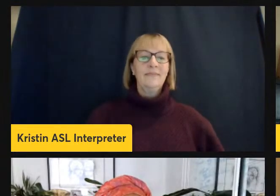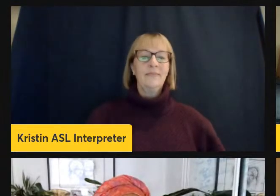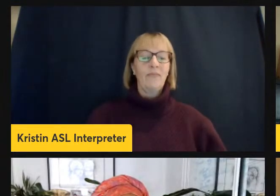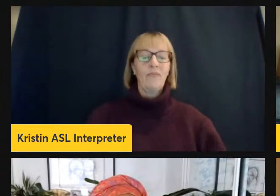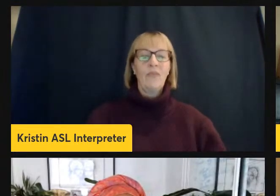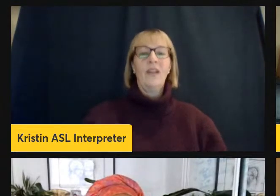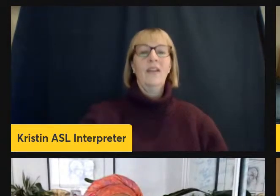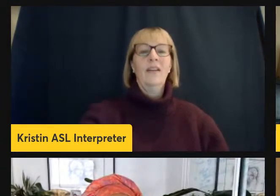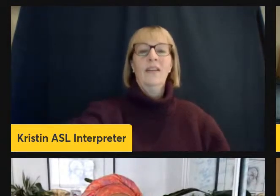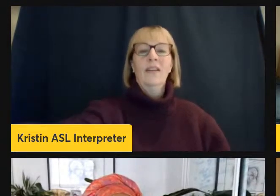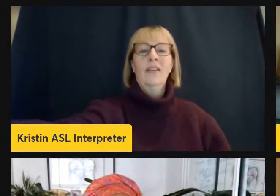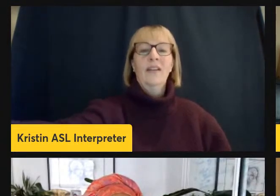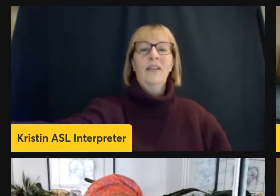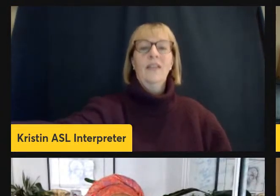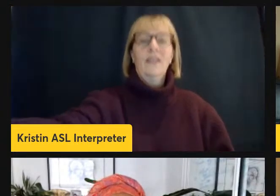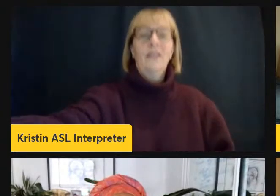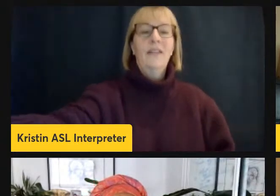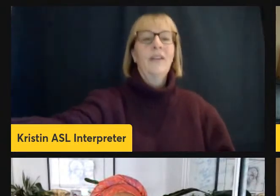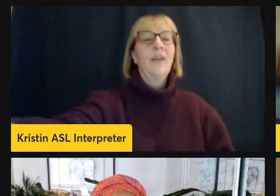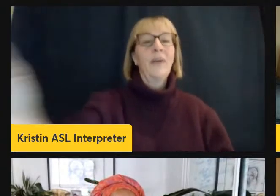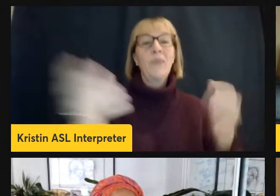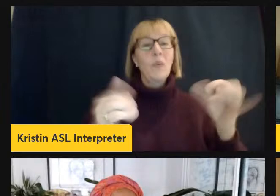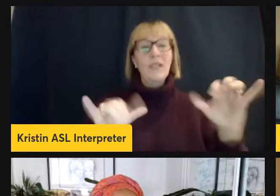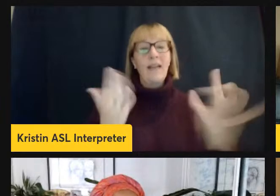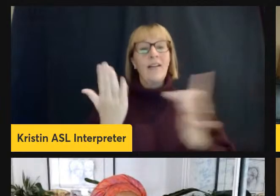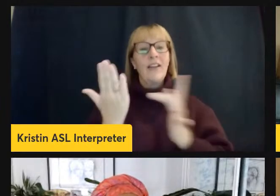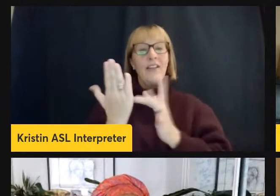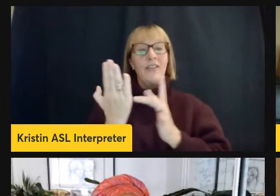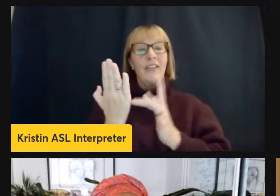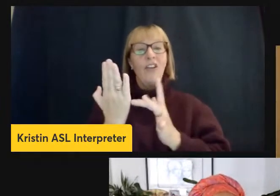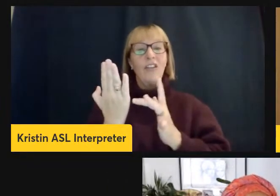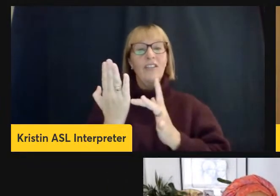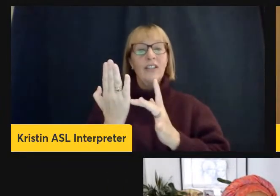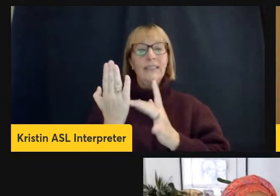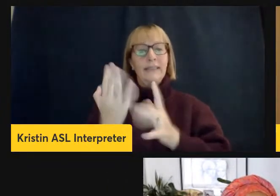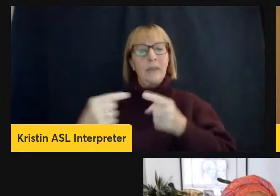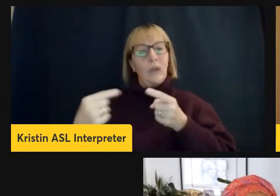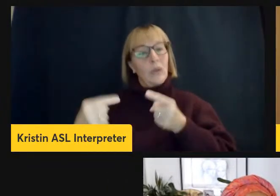We're still working on the technology for the slides.